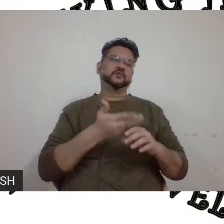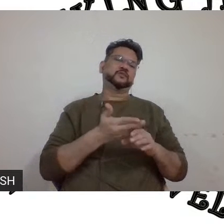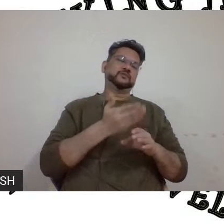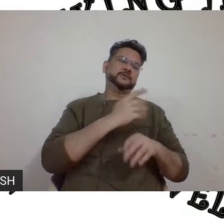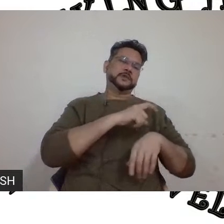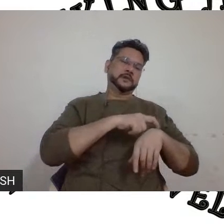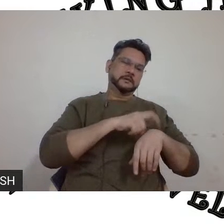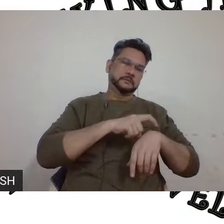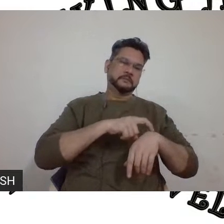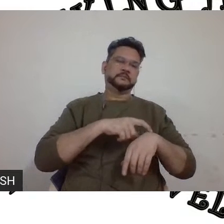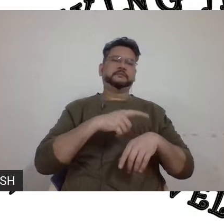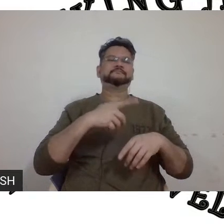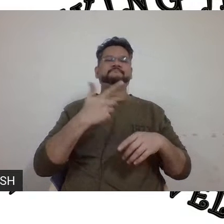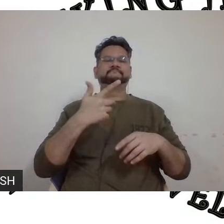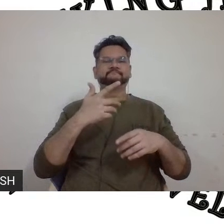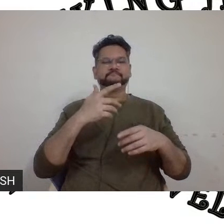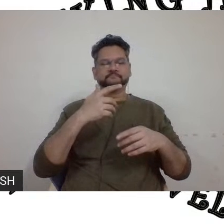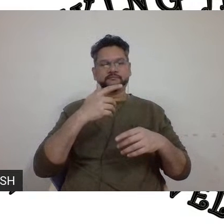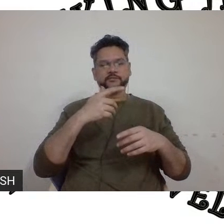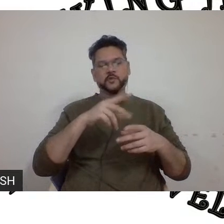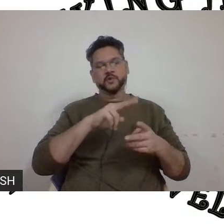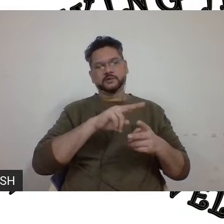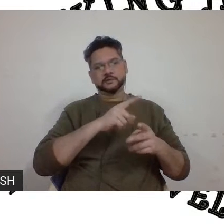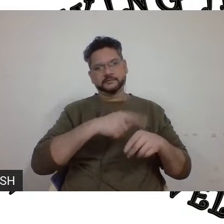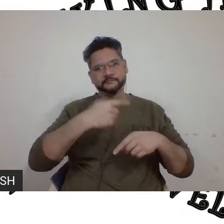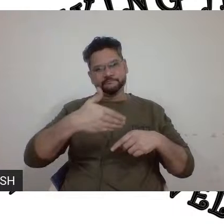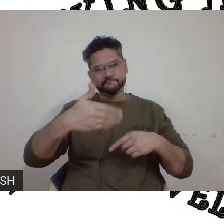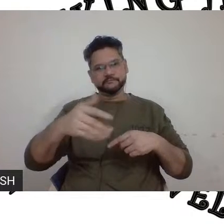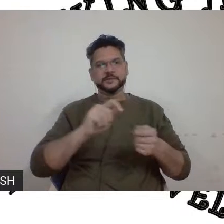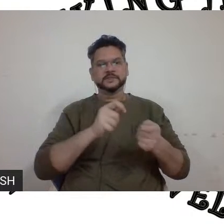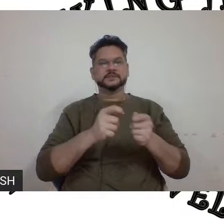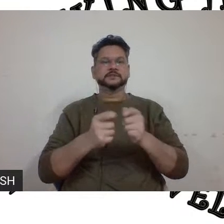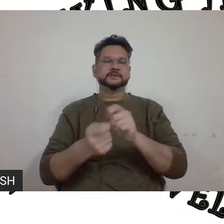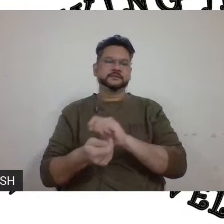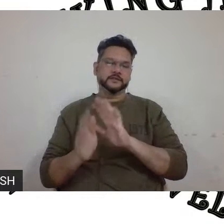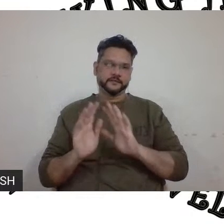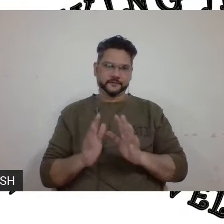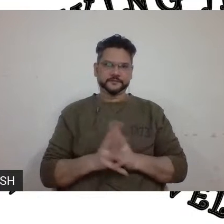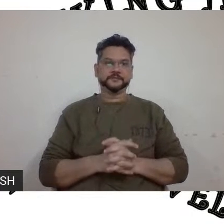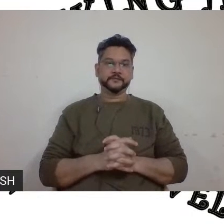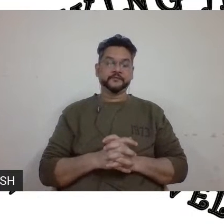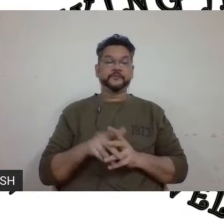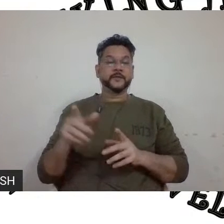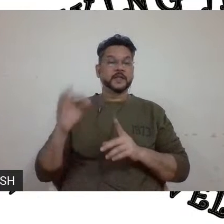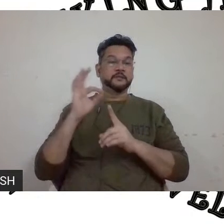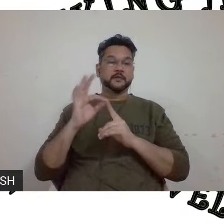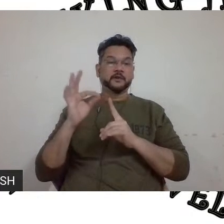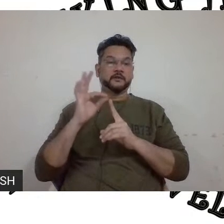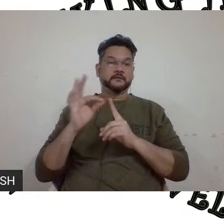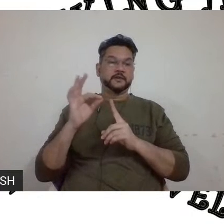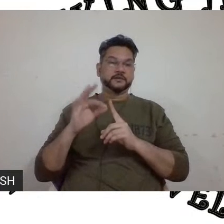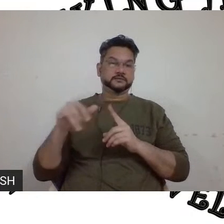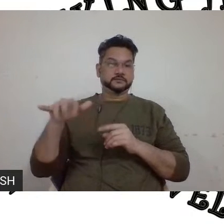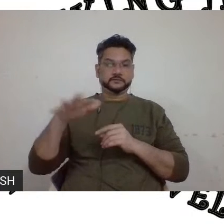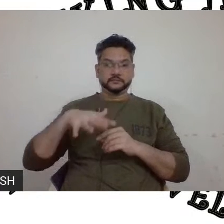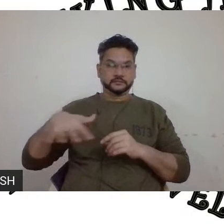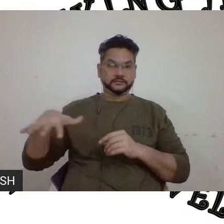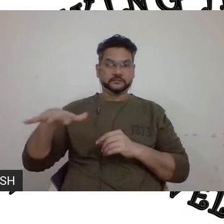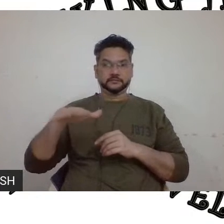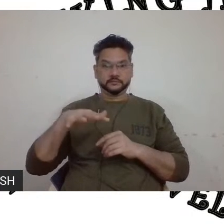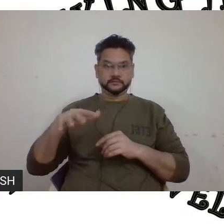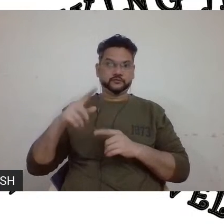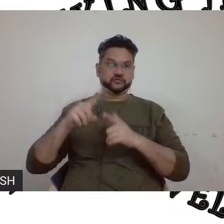in. Now, if you look at the private sector jobs, it can be not taken into consideration